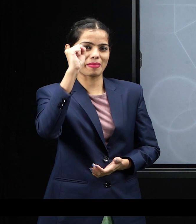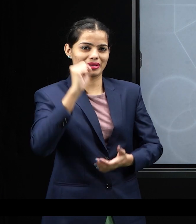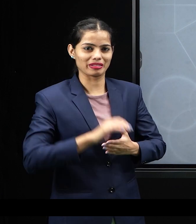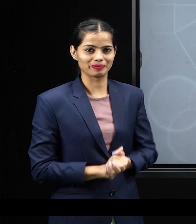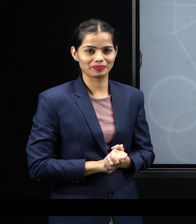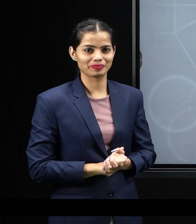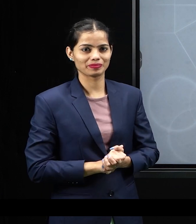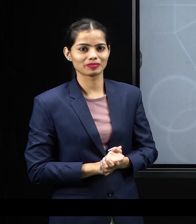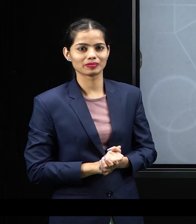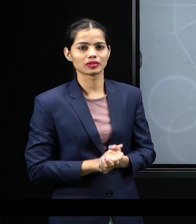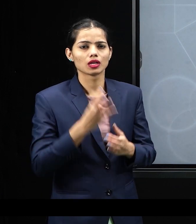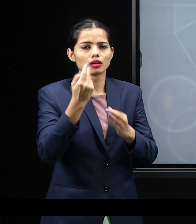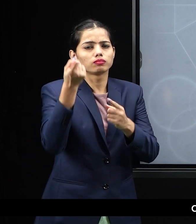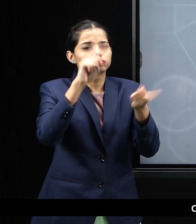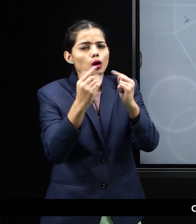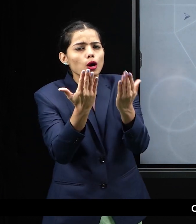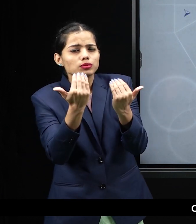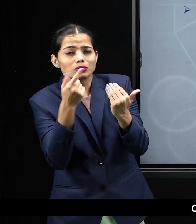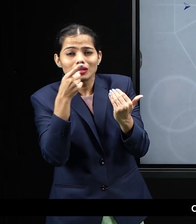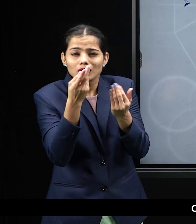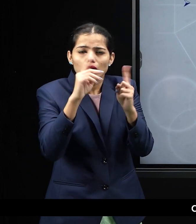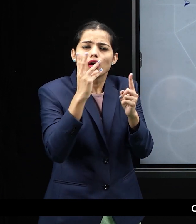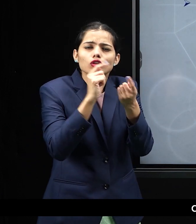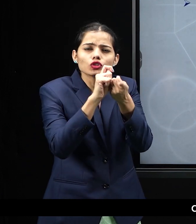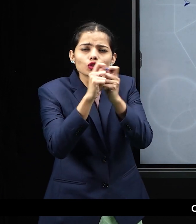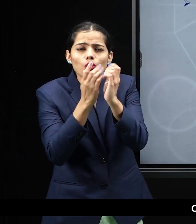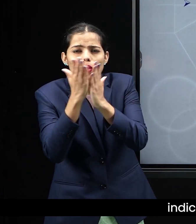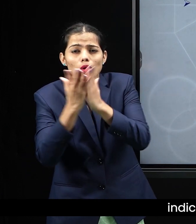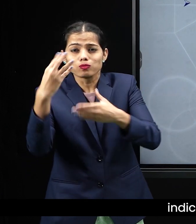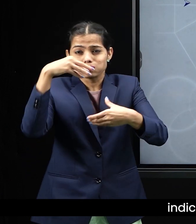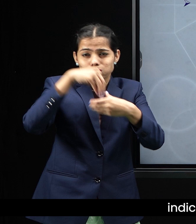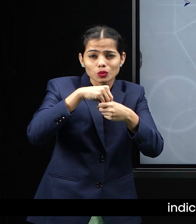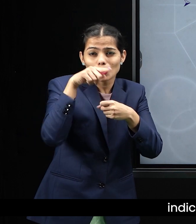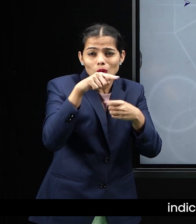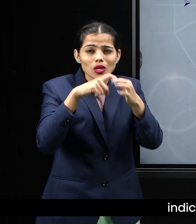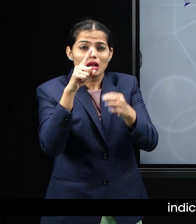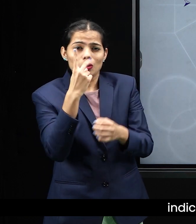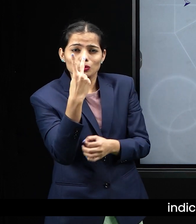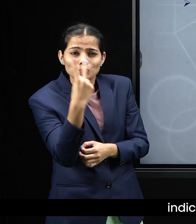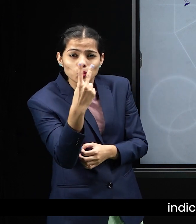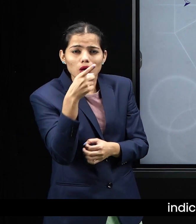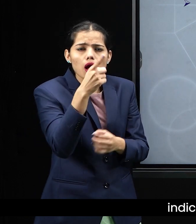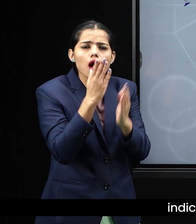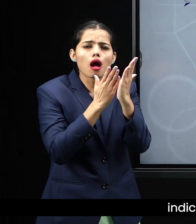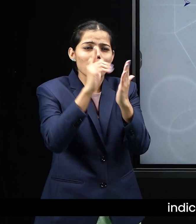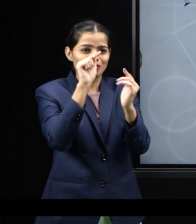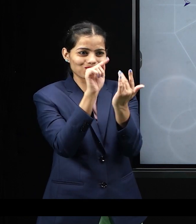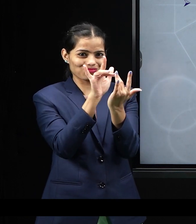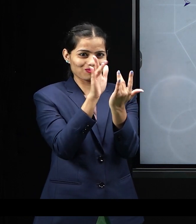remember. A rational number is a fraction indicating the quotient of two integers